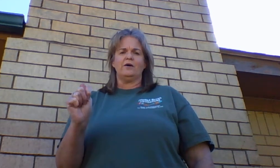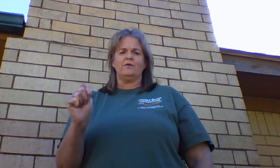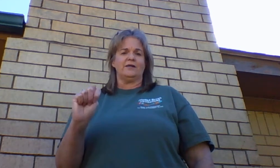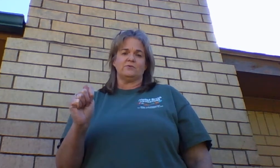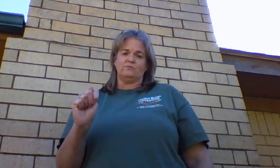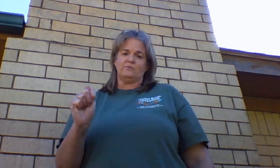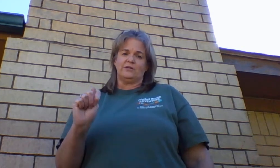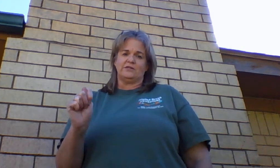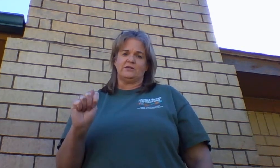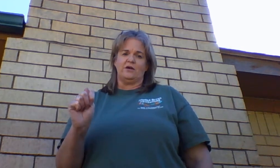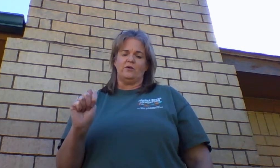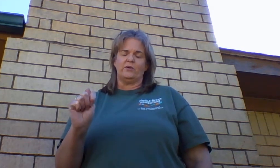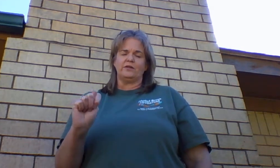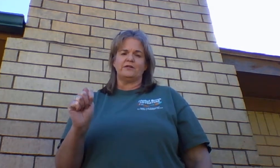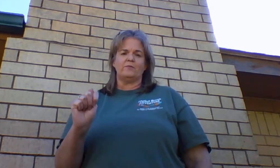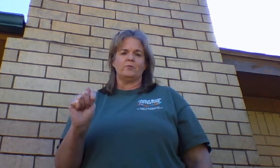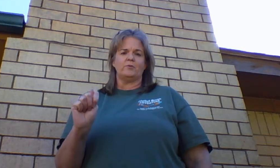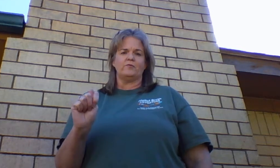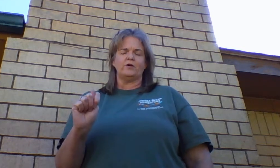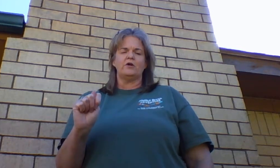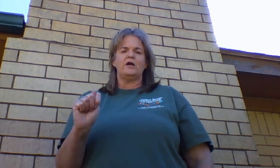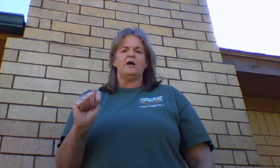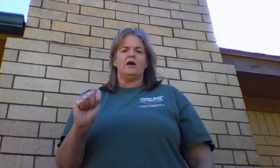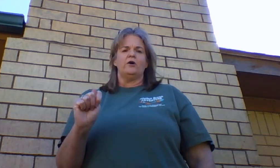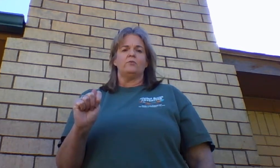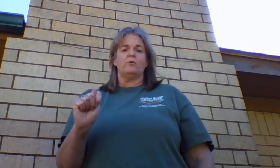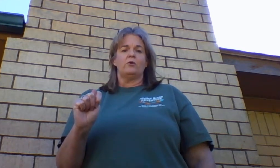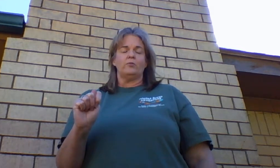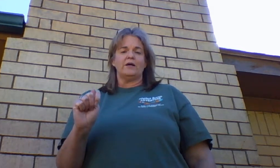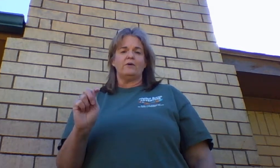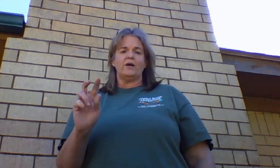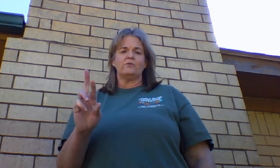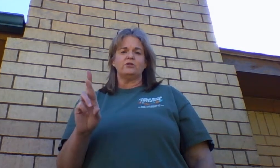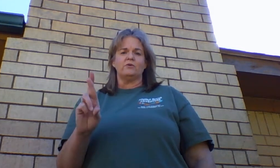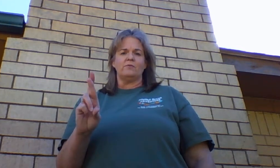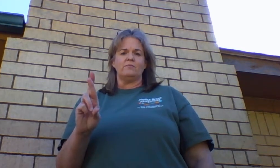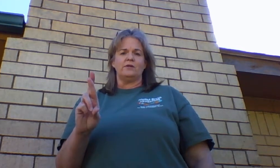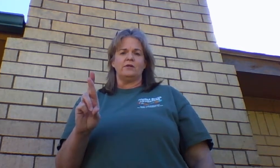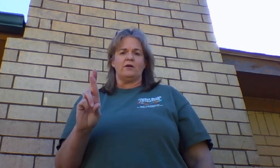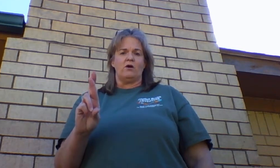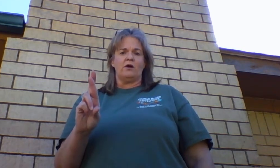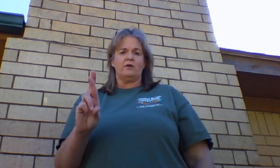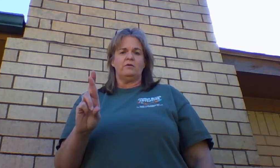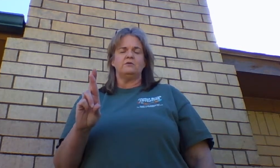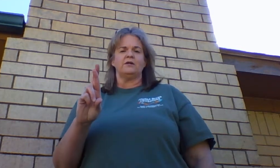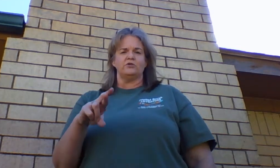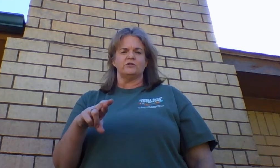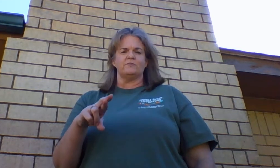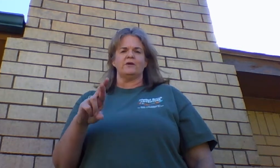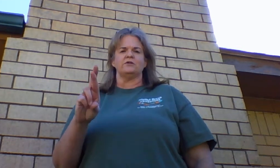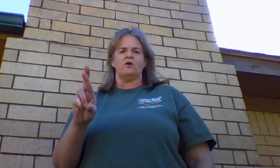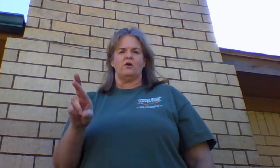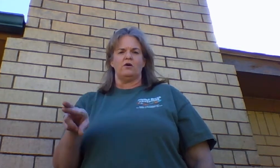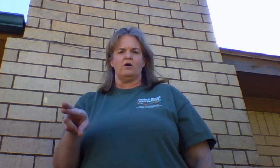that's what the deaf people prefer. A more polite way would be an R, and you just bounce it R, R